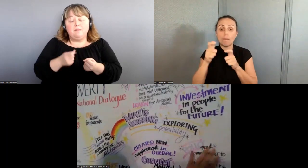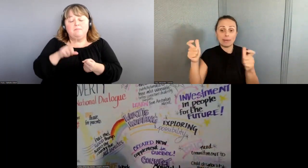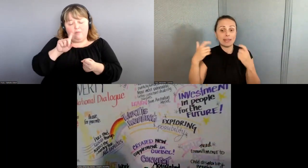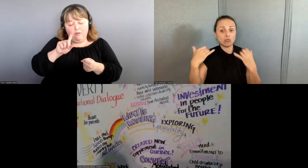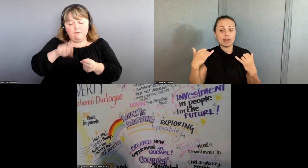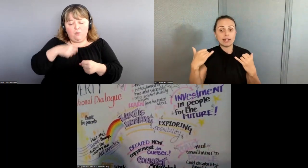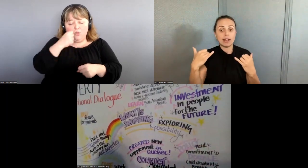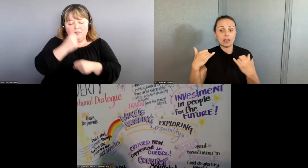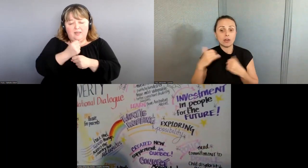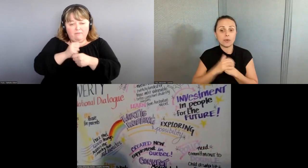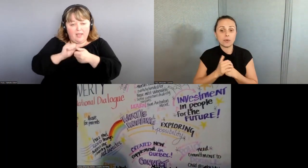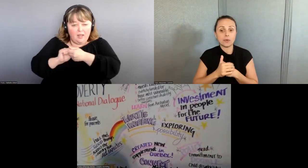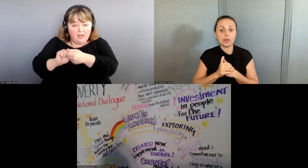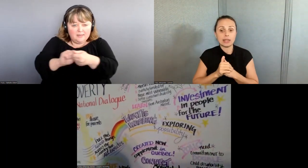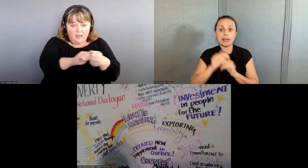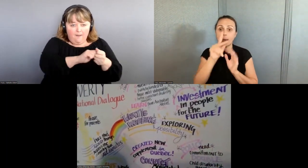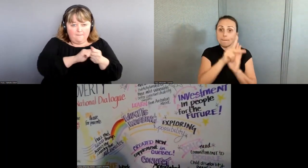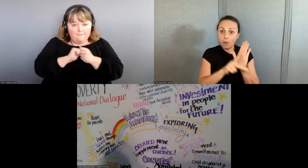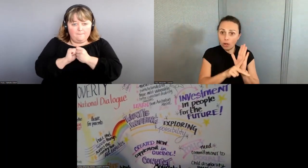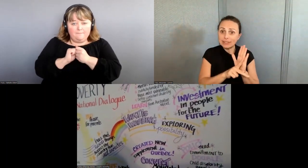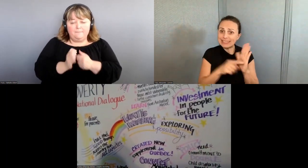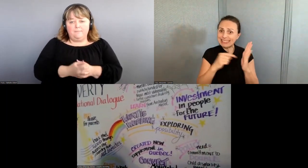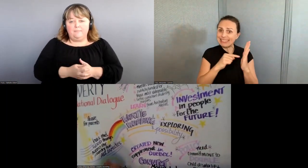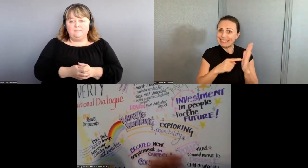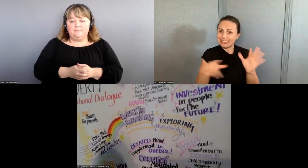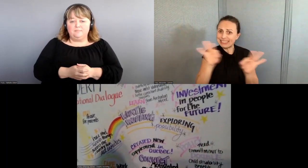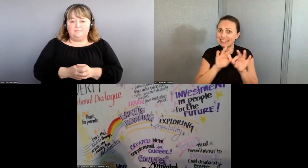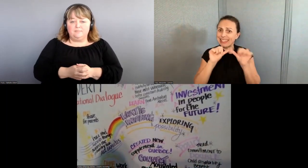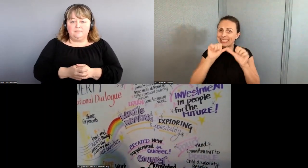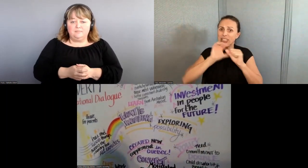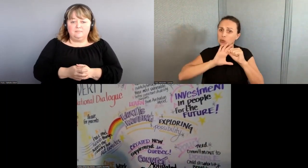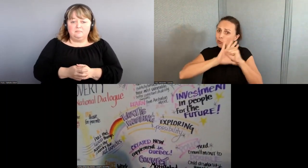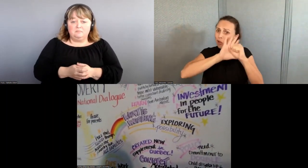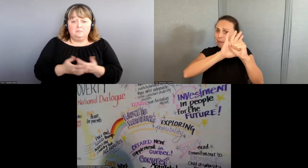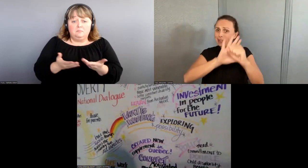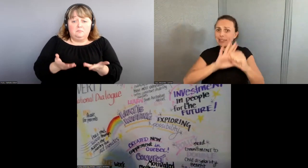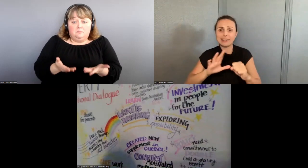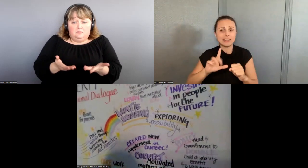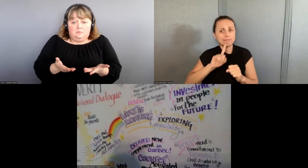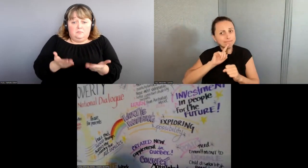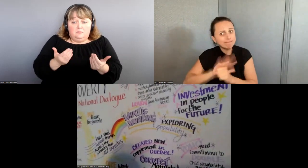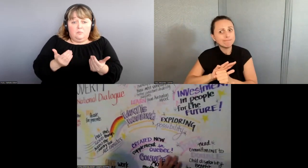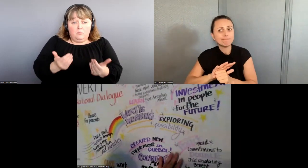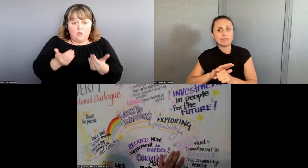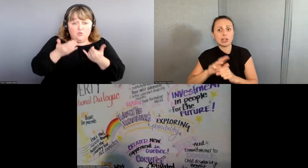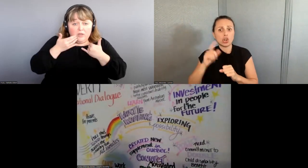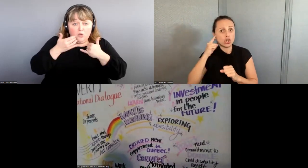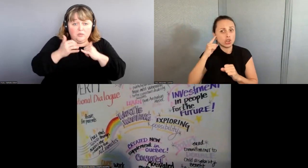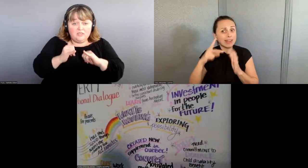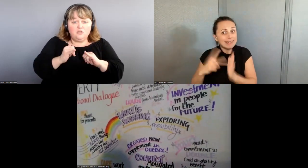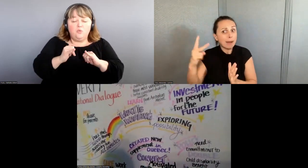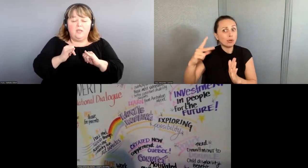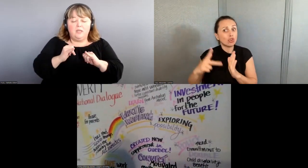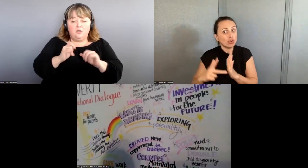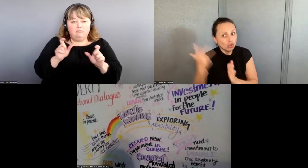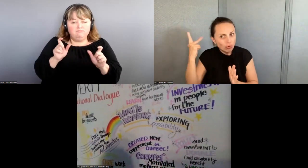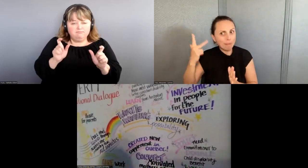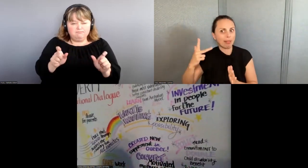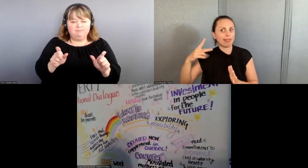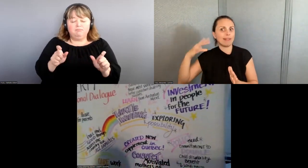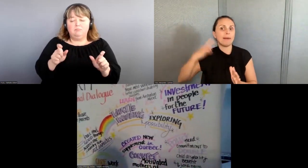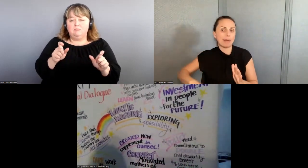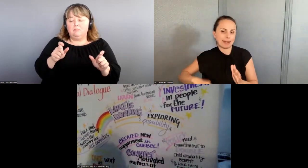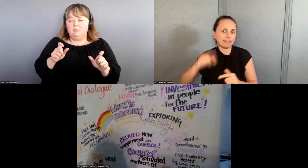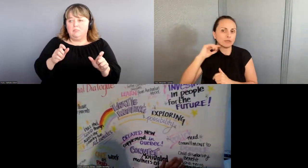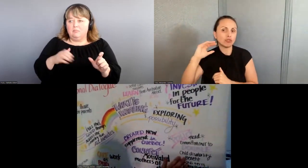in front of us, policy needs to continue to lobby and advocate a commitment to double, and I heard triple child disability benefit,